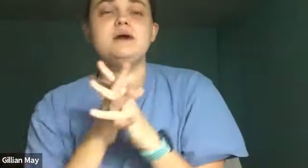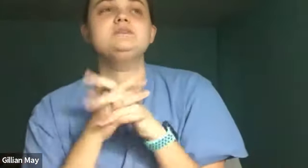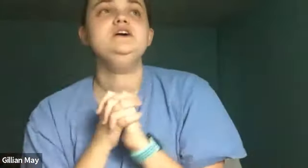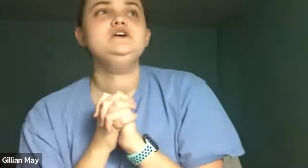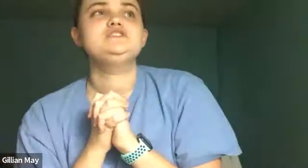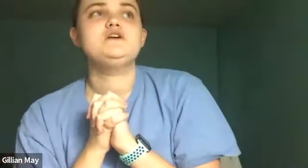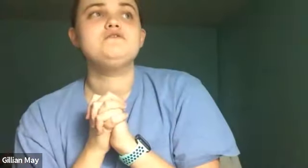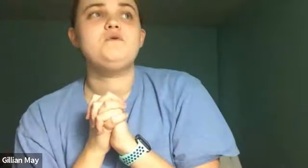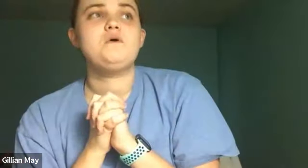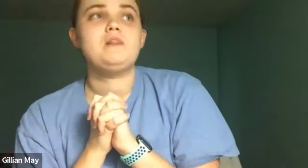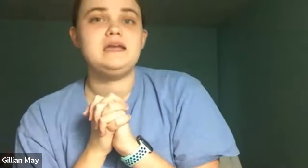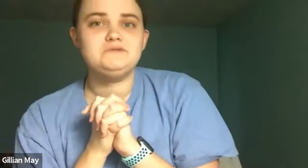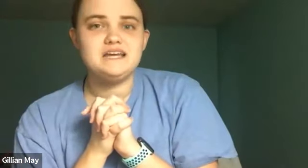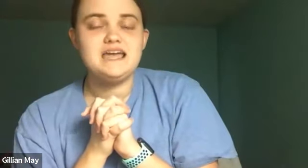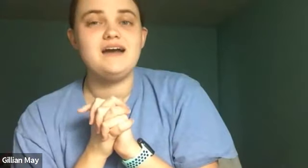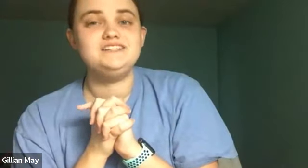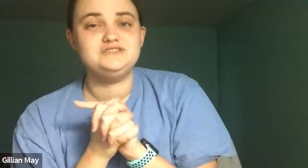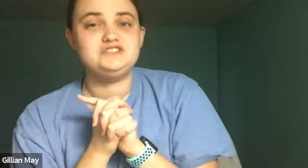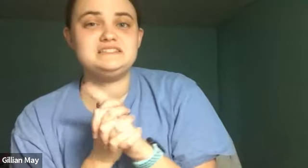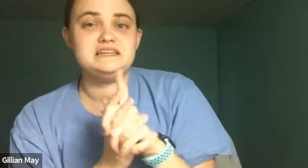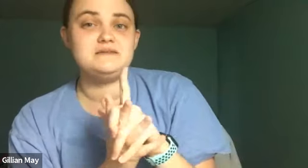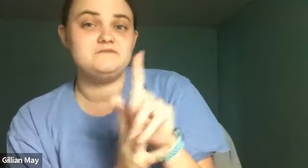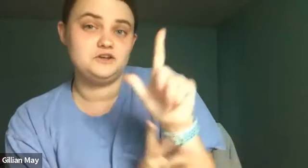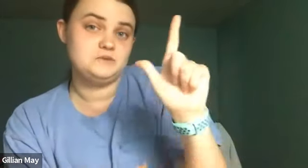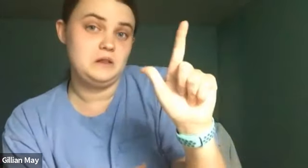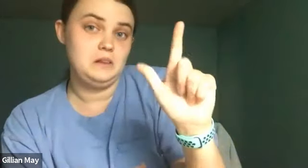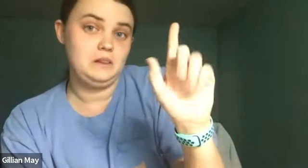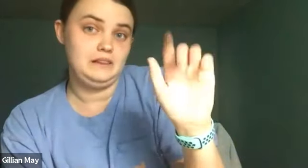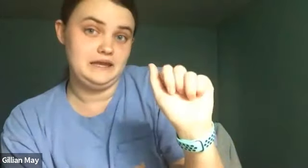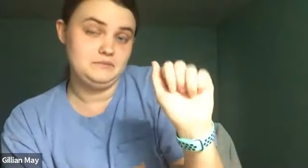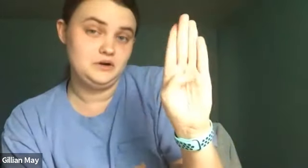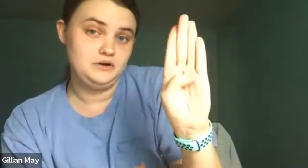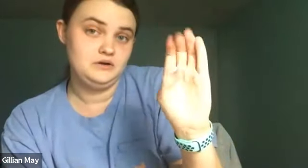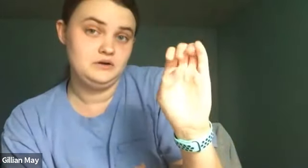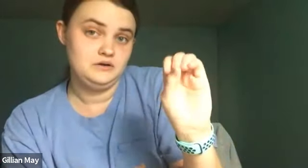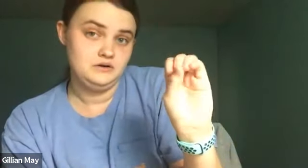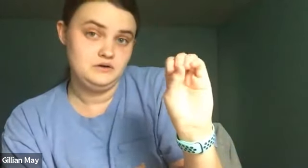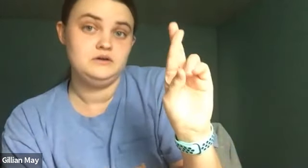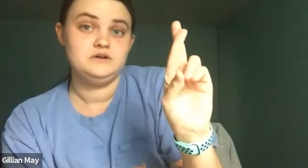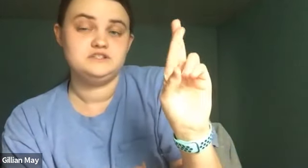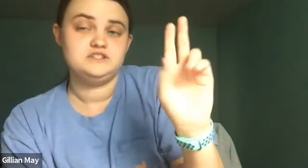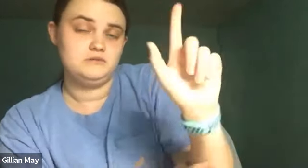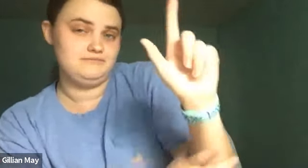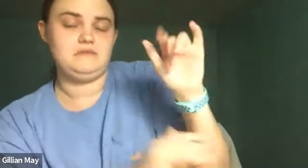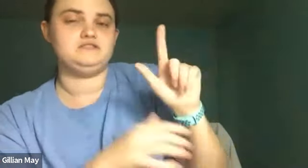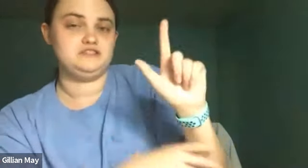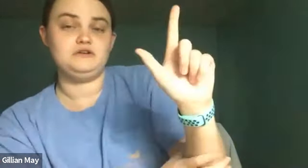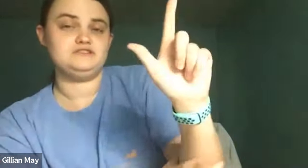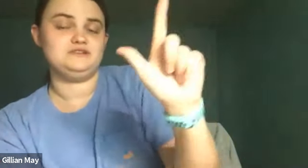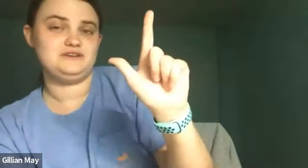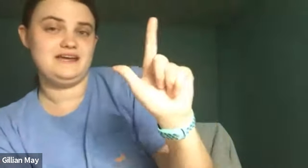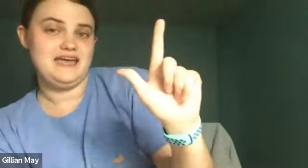flopped. So for Labor Day, I do just see them fingerspell labor. So I'll go slow. Sorry.